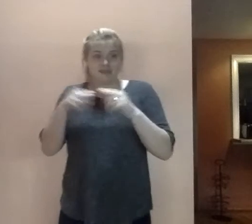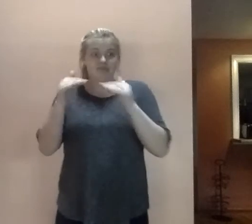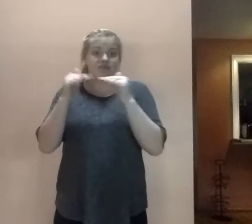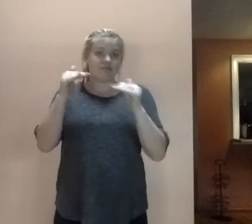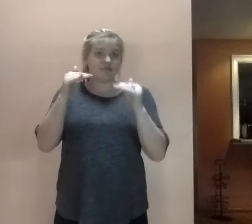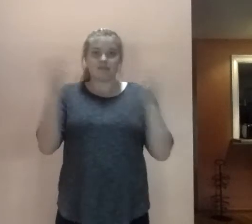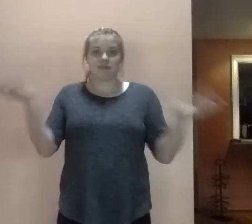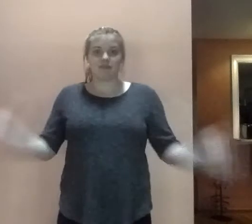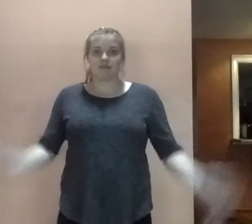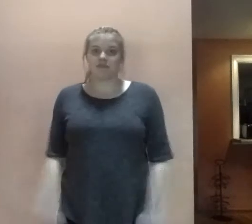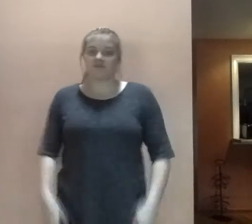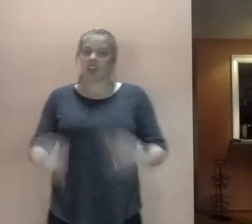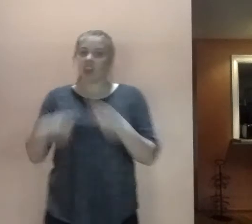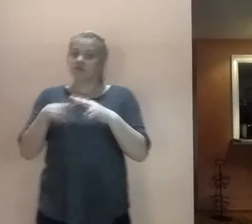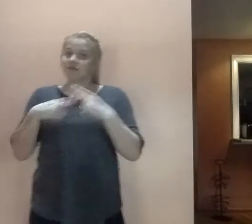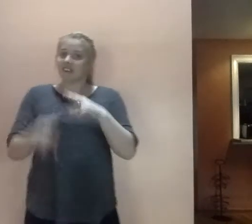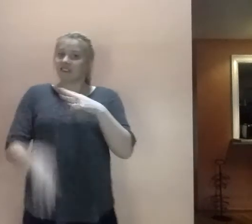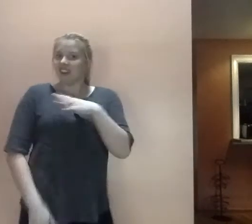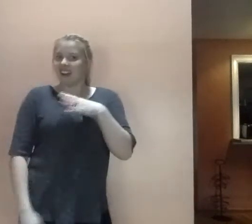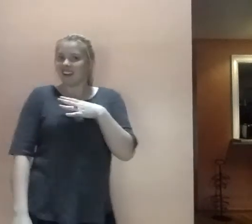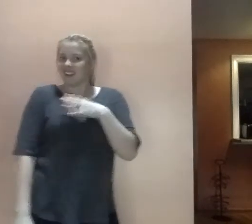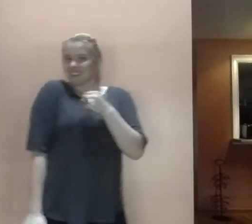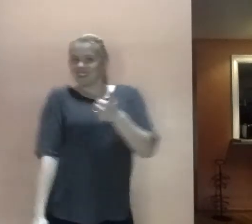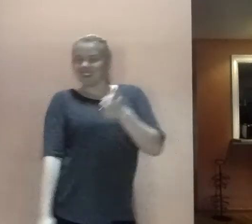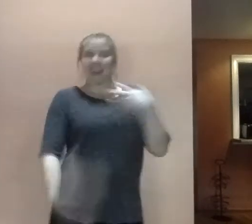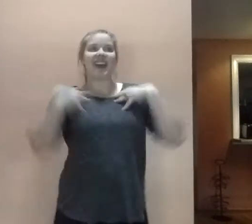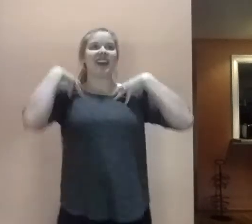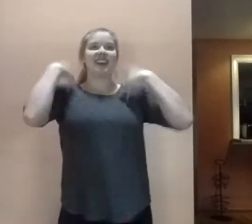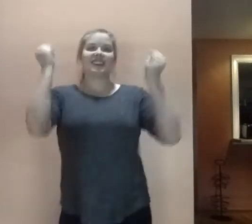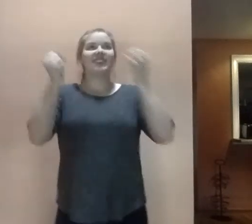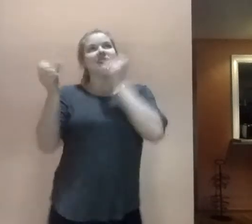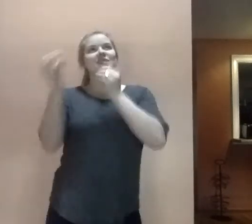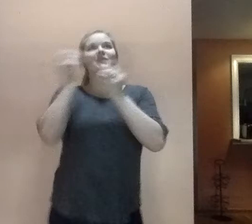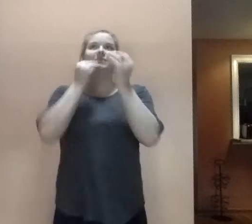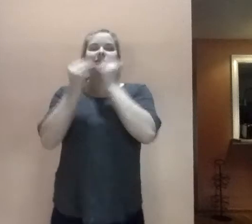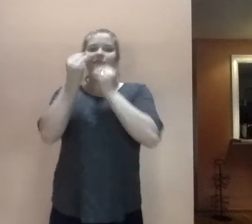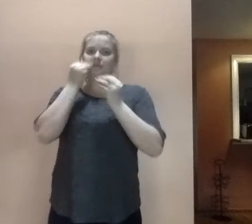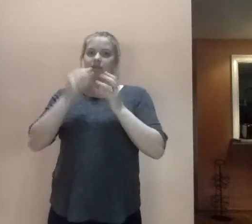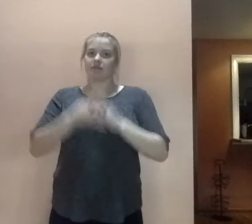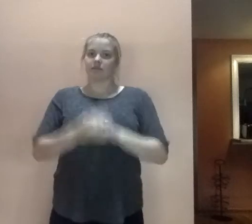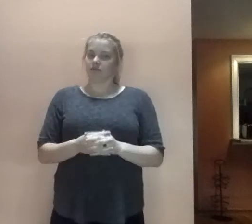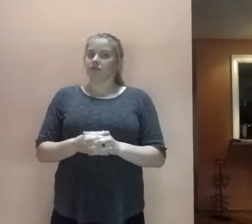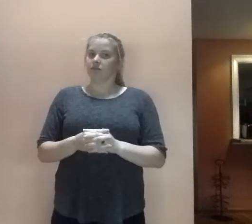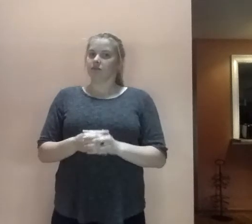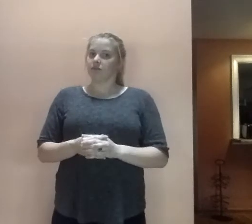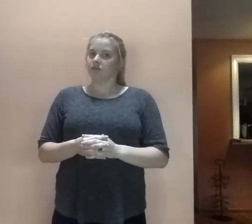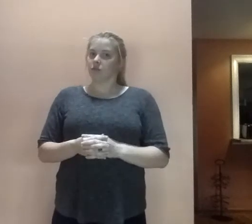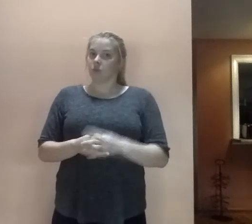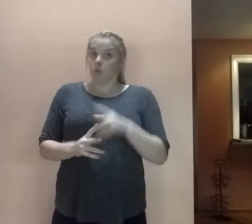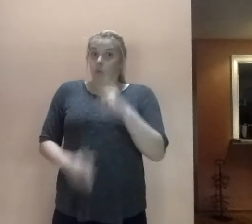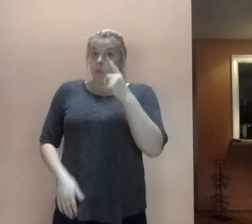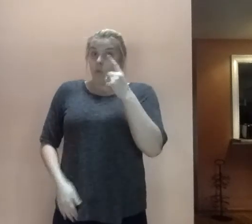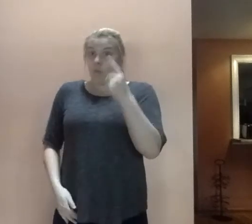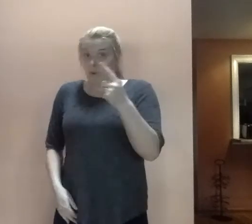about eggs much. I just thought of them as a standard part of a healthy diet. But then I found a study suggesting that eating just 1 egg a day can be as